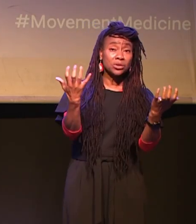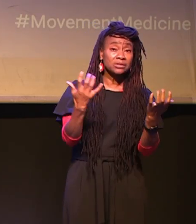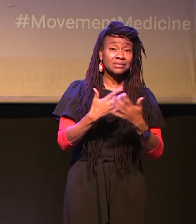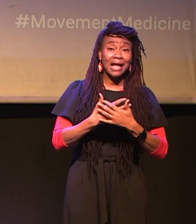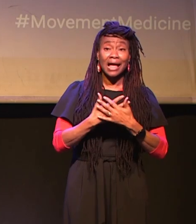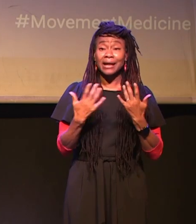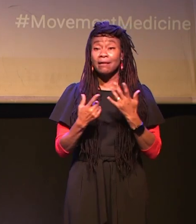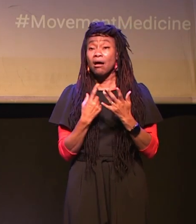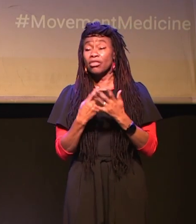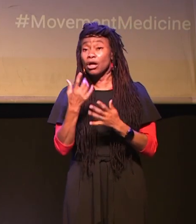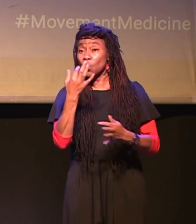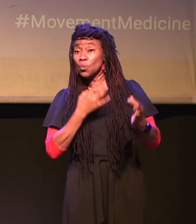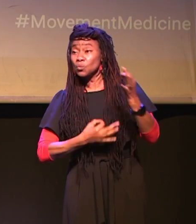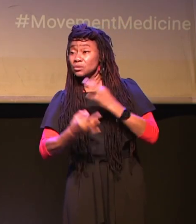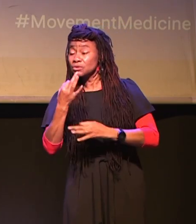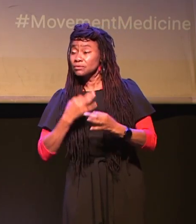audience?